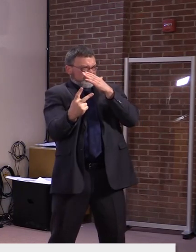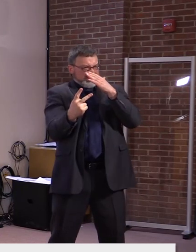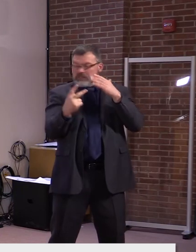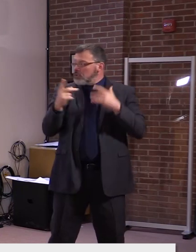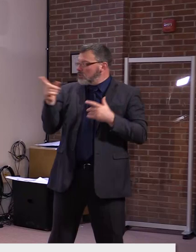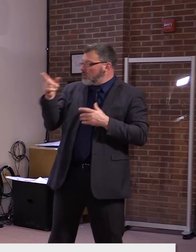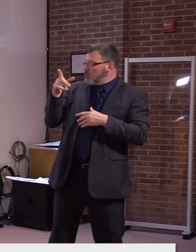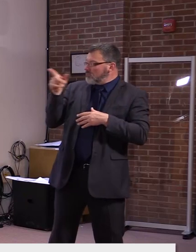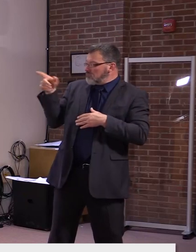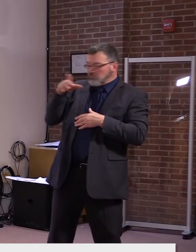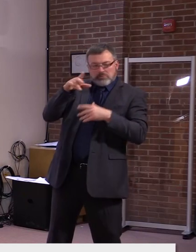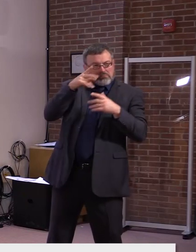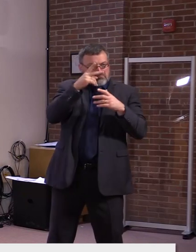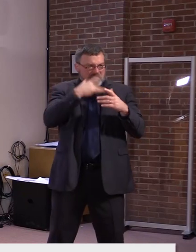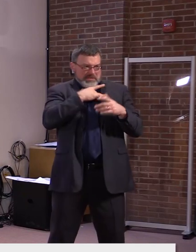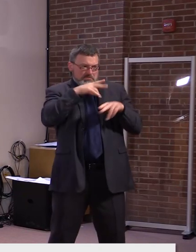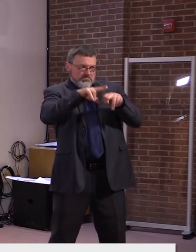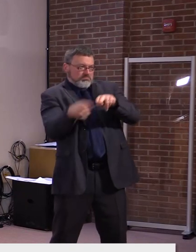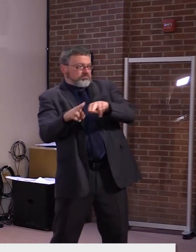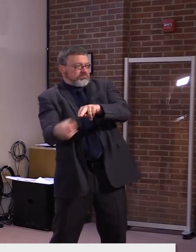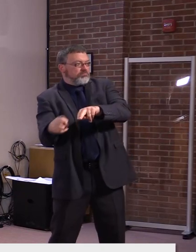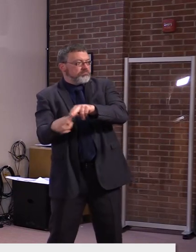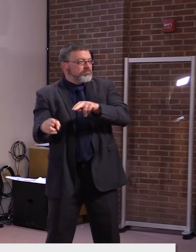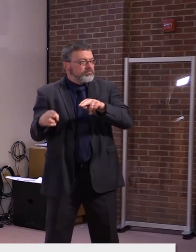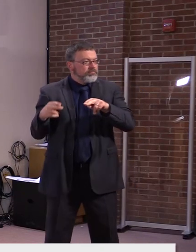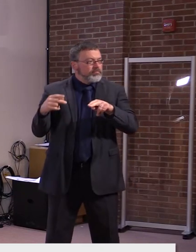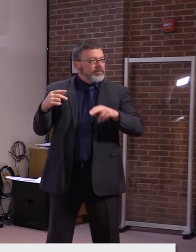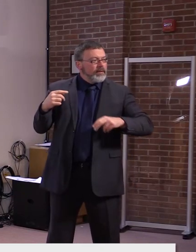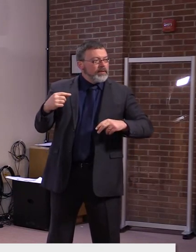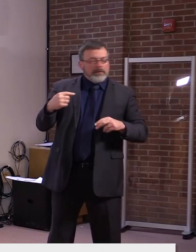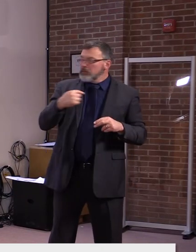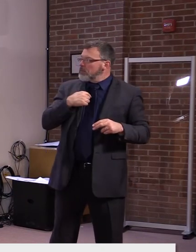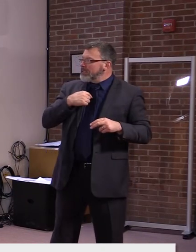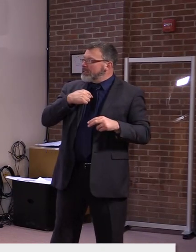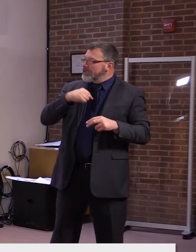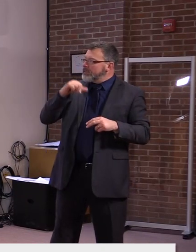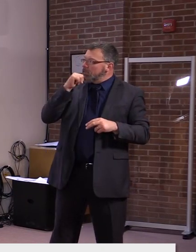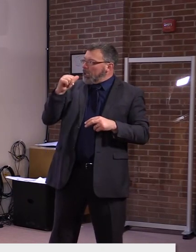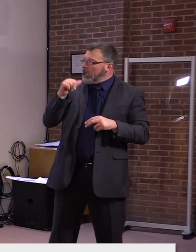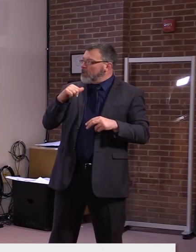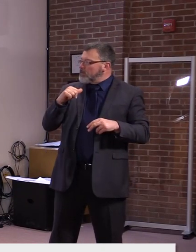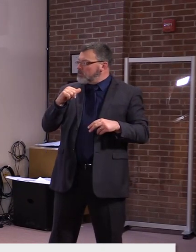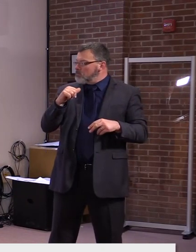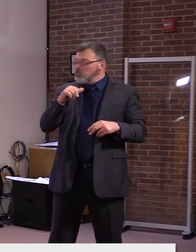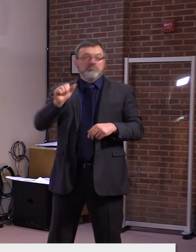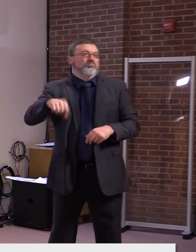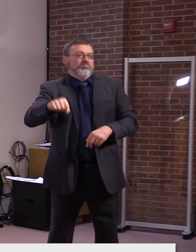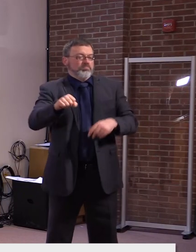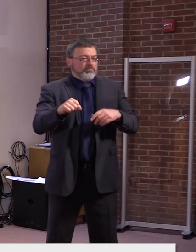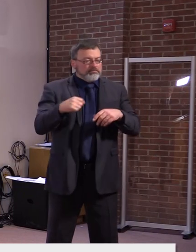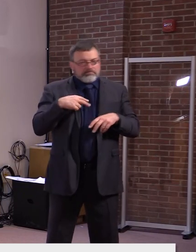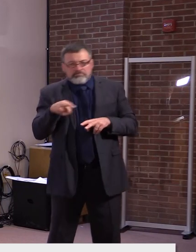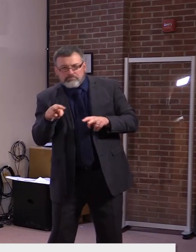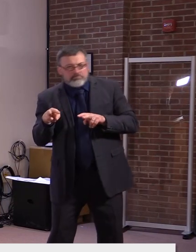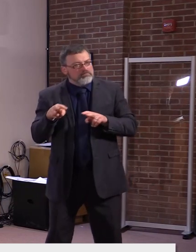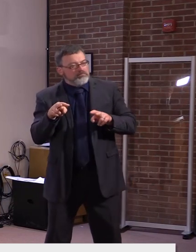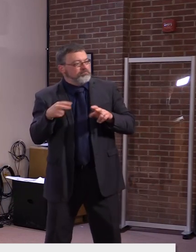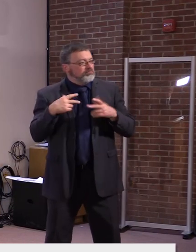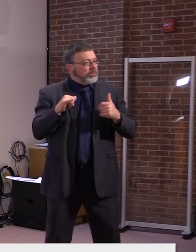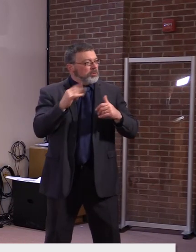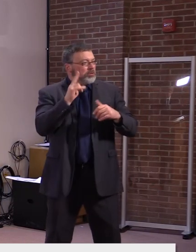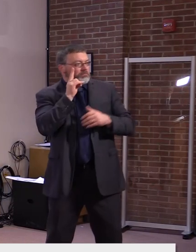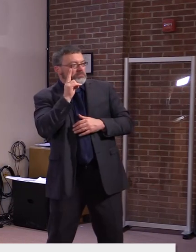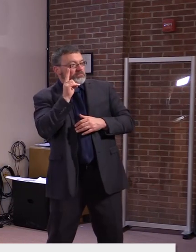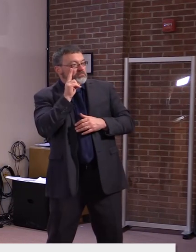That confidence interval is quite broad, but for the first time in a while, we are also seeing some indication that